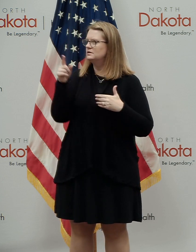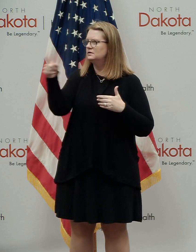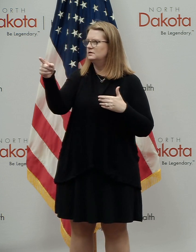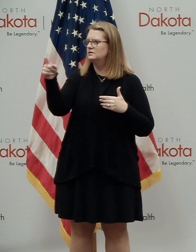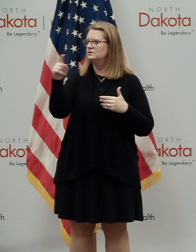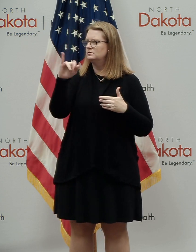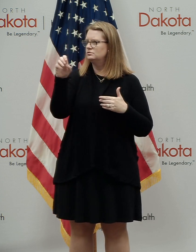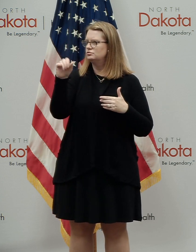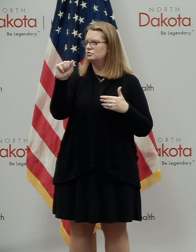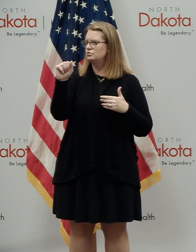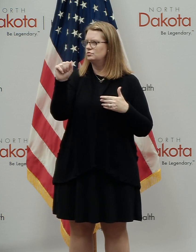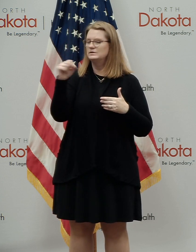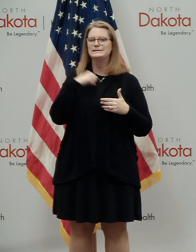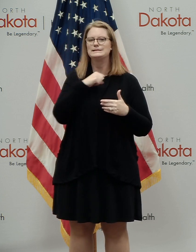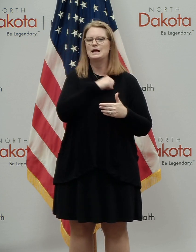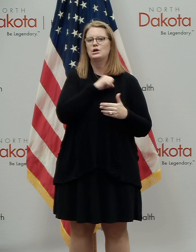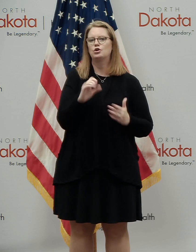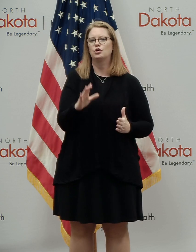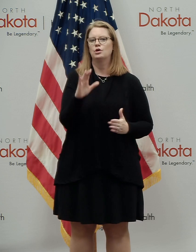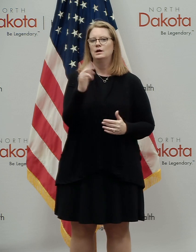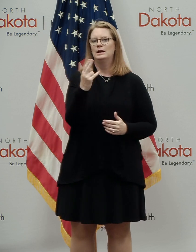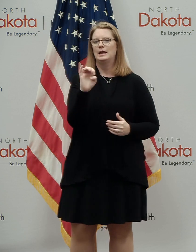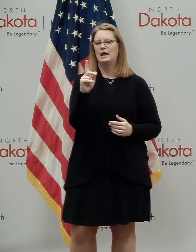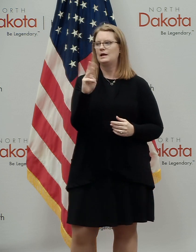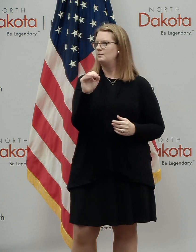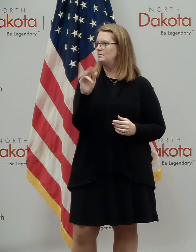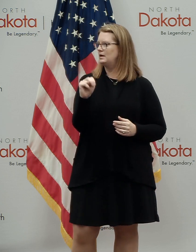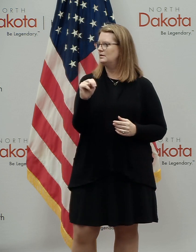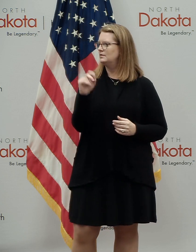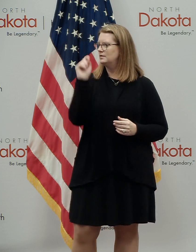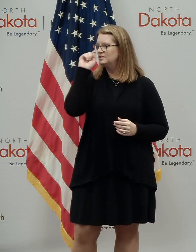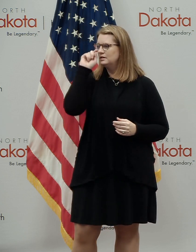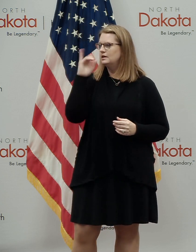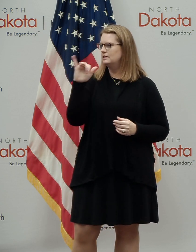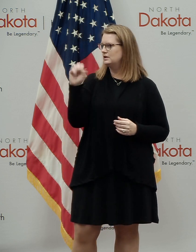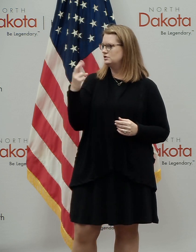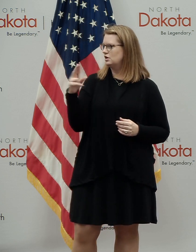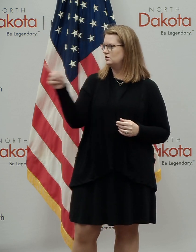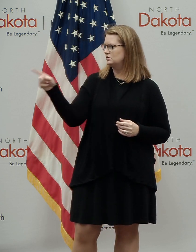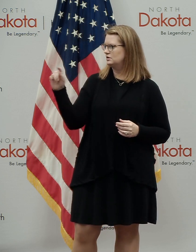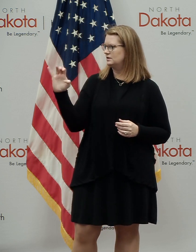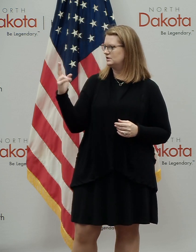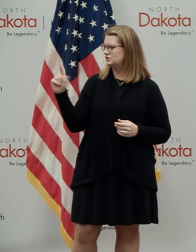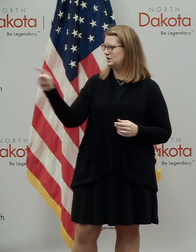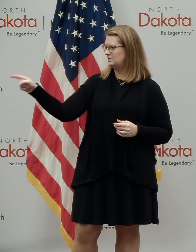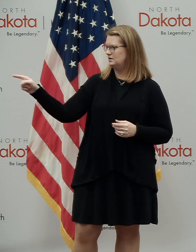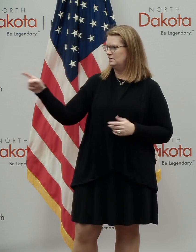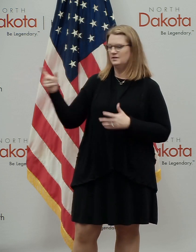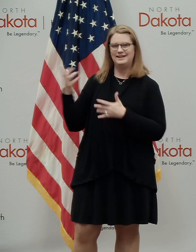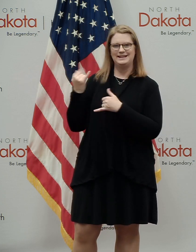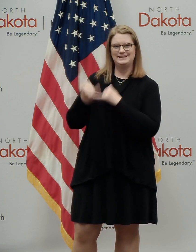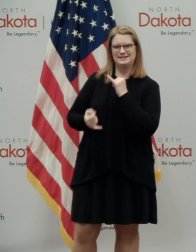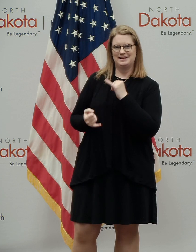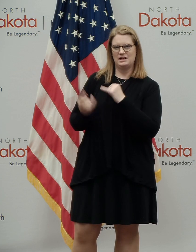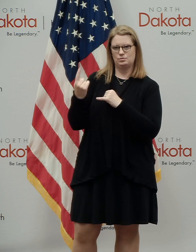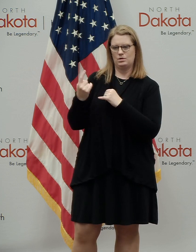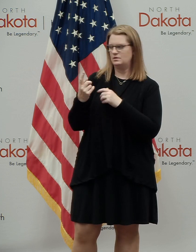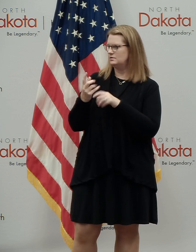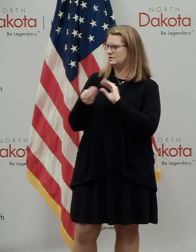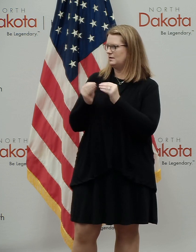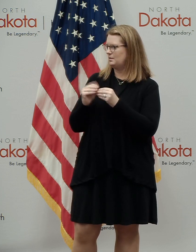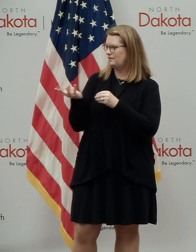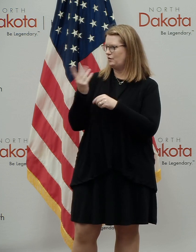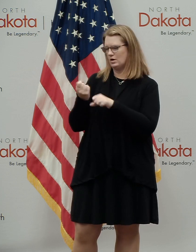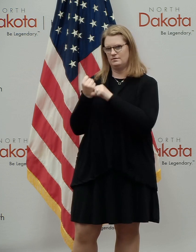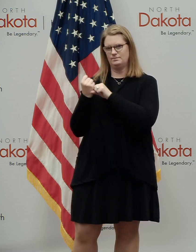is Senator Heckaman, and then Josh, and then Chet. Bat and cleanup, number 4. I bet you did that